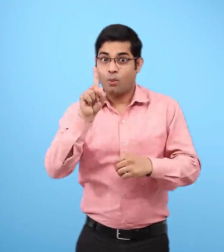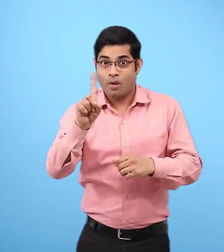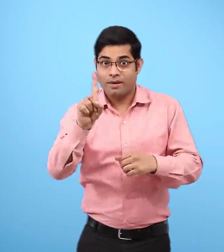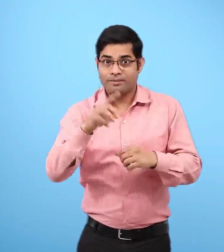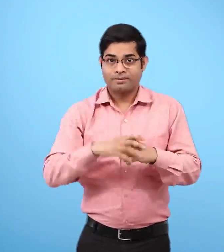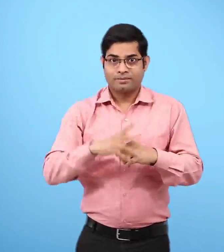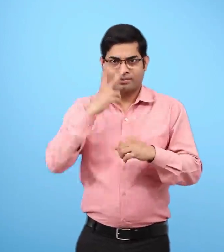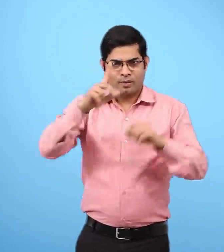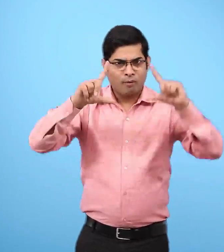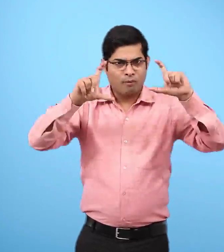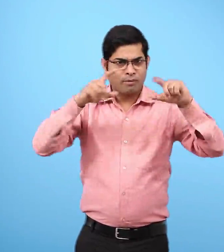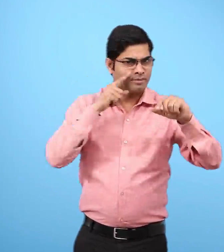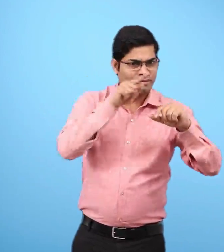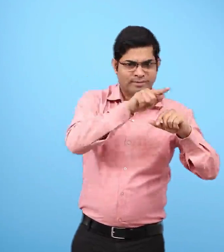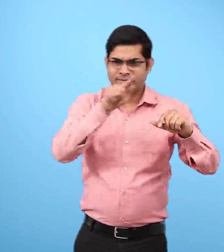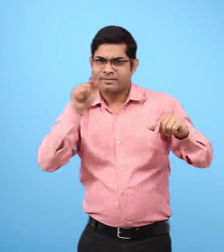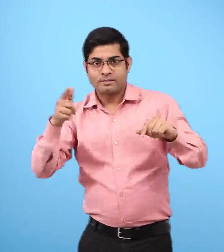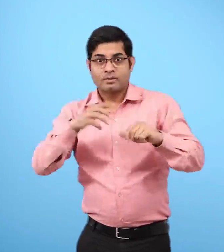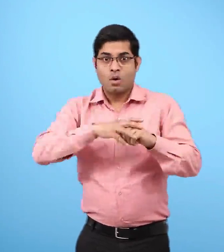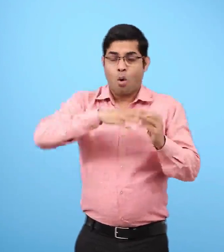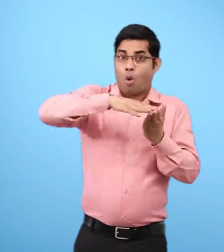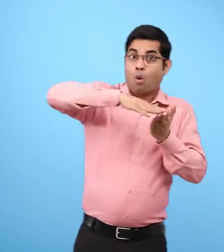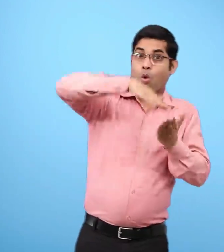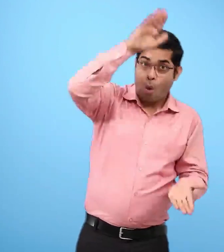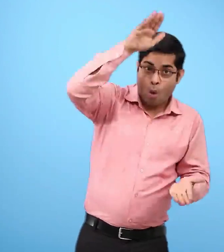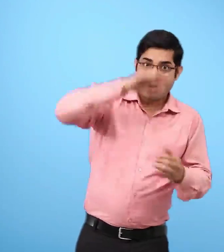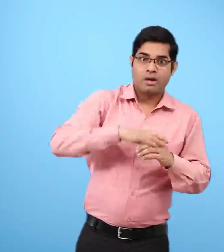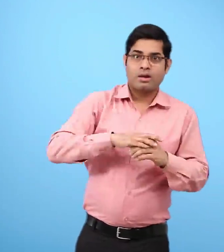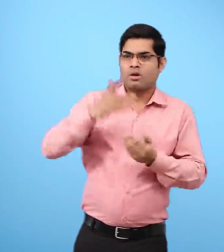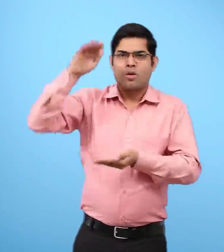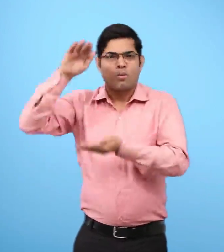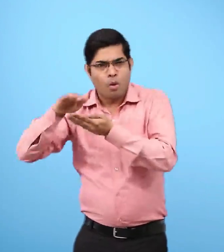Question 1. Tick and identify the longest.